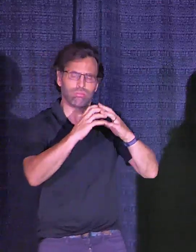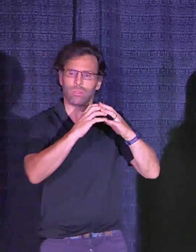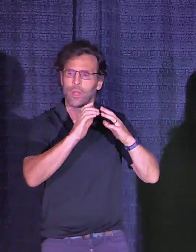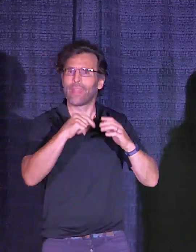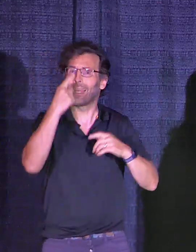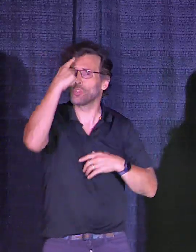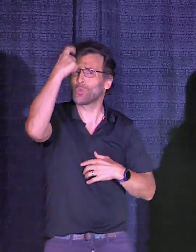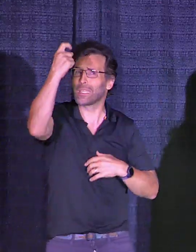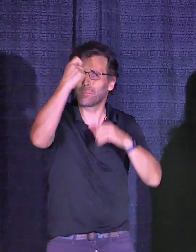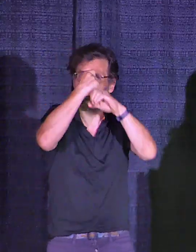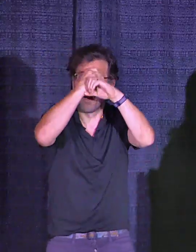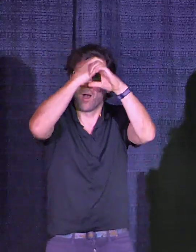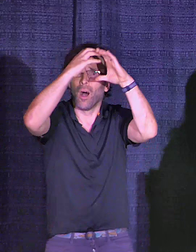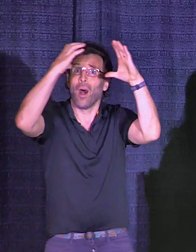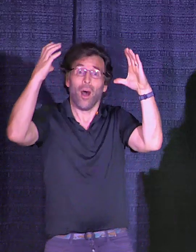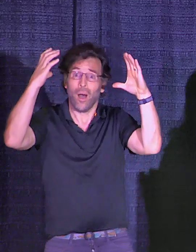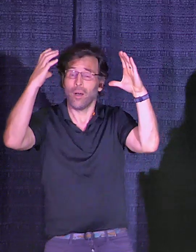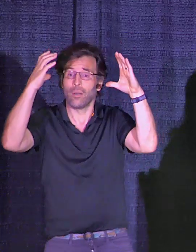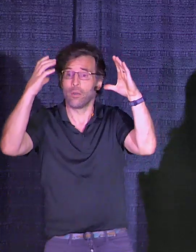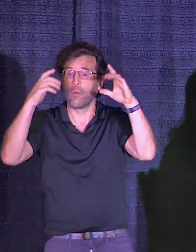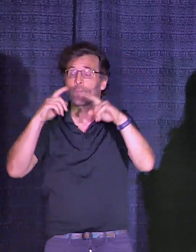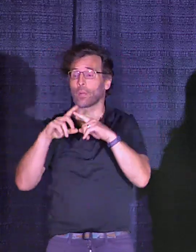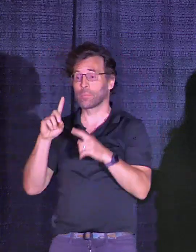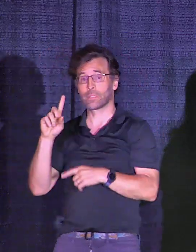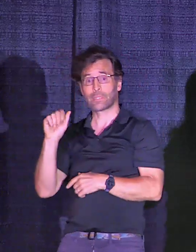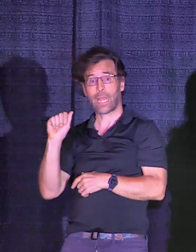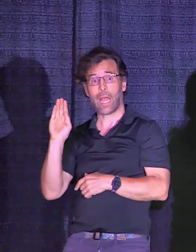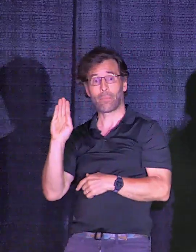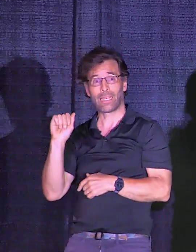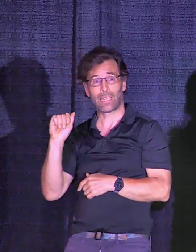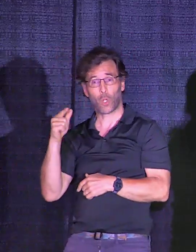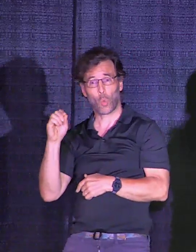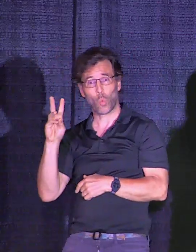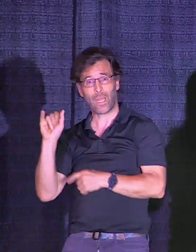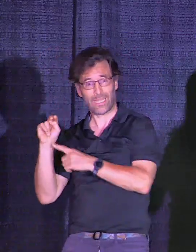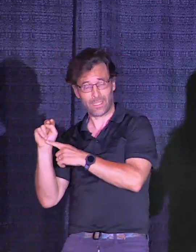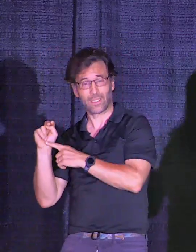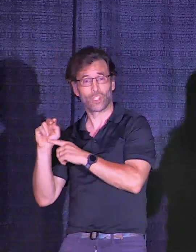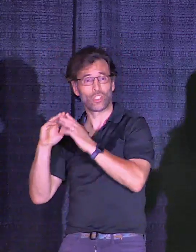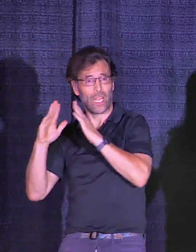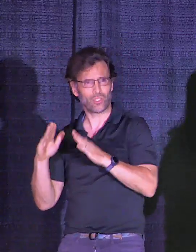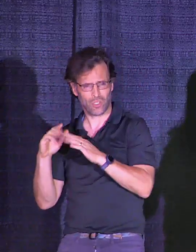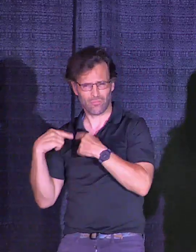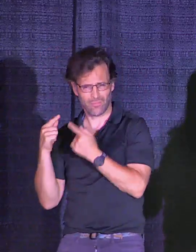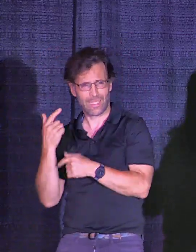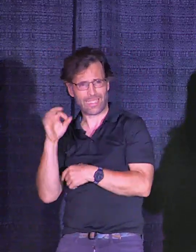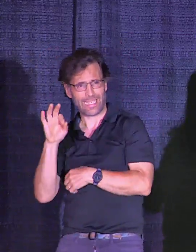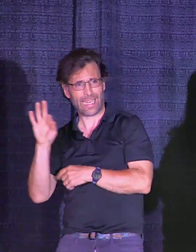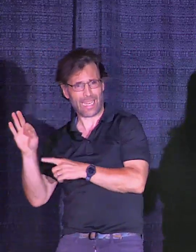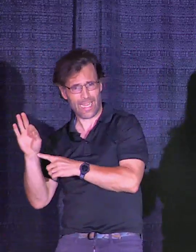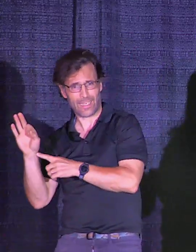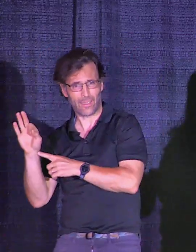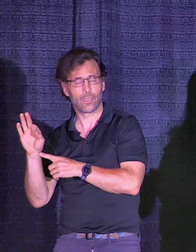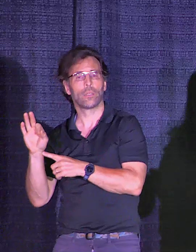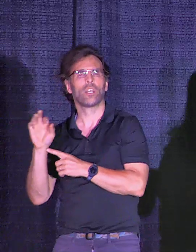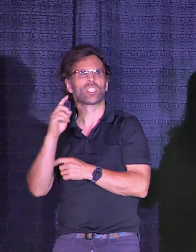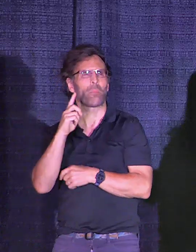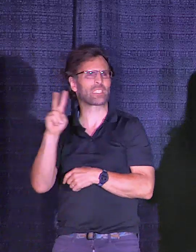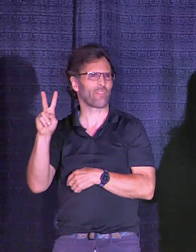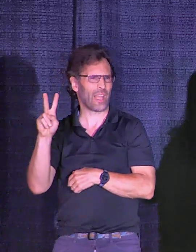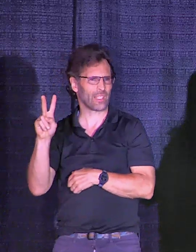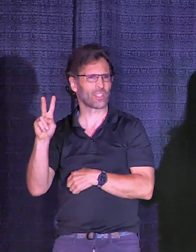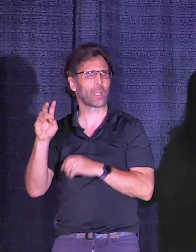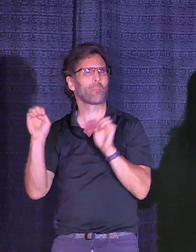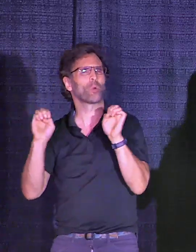and to go from our Dabanuigan shelter, which has been in operation since 1999, it's a domestic violence